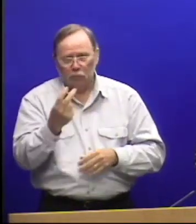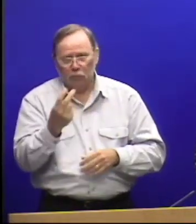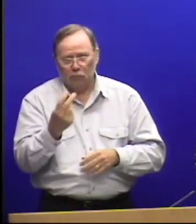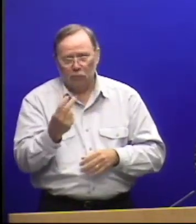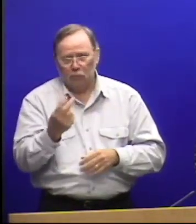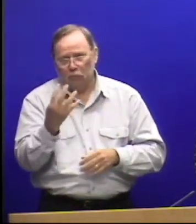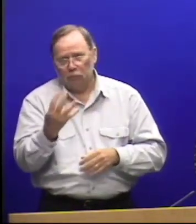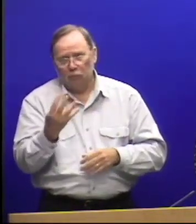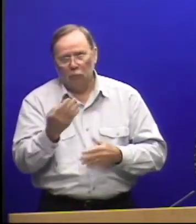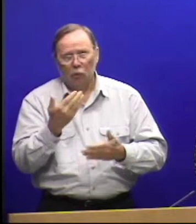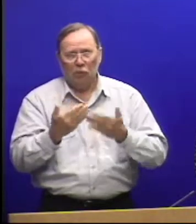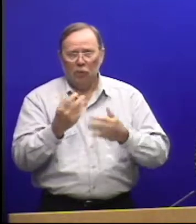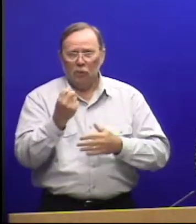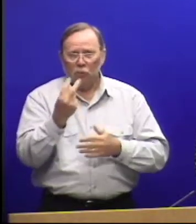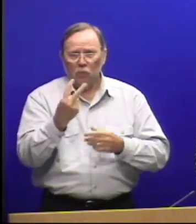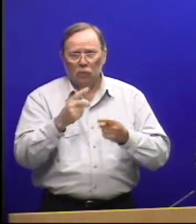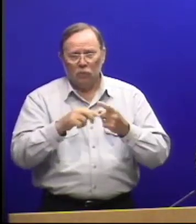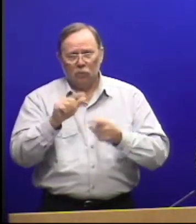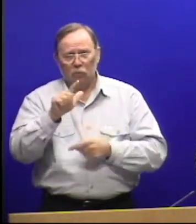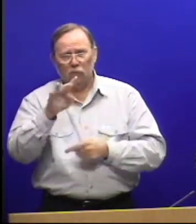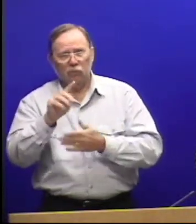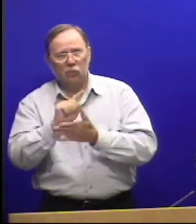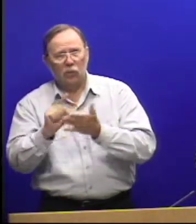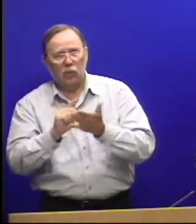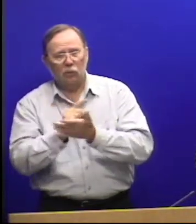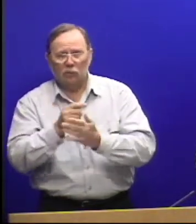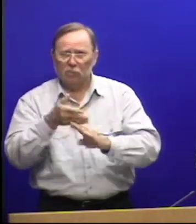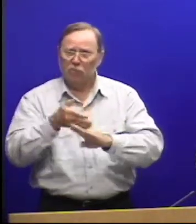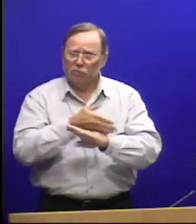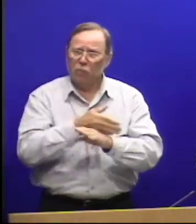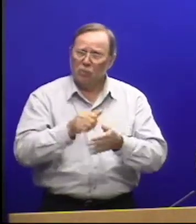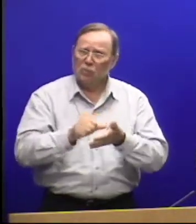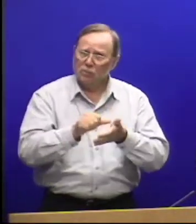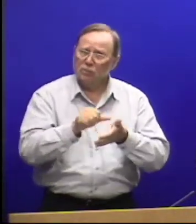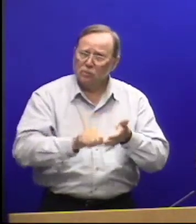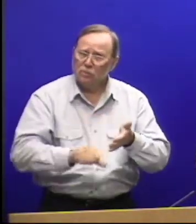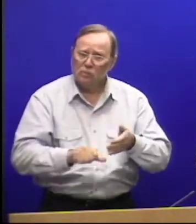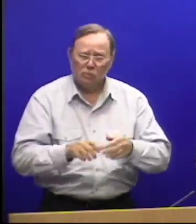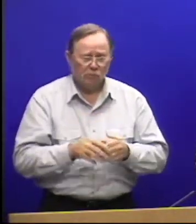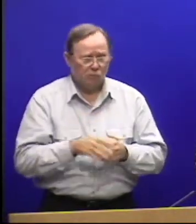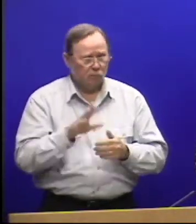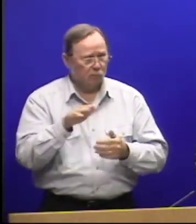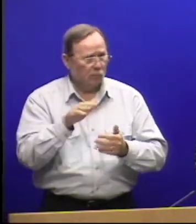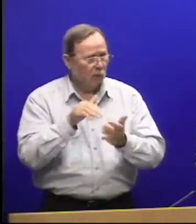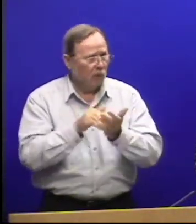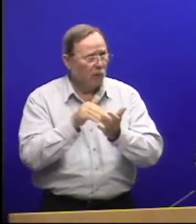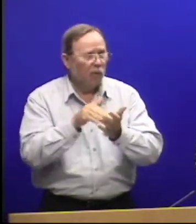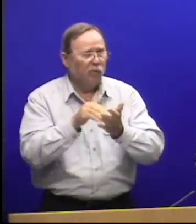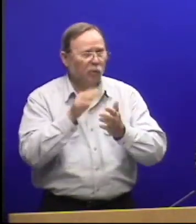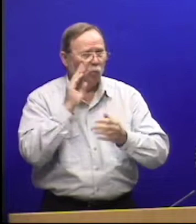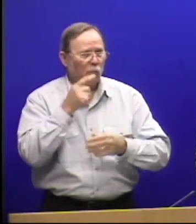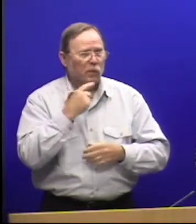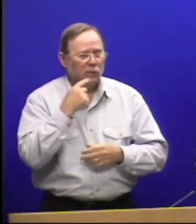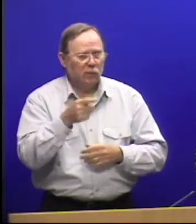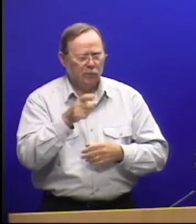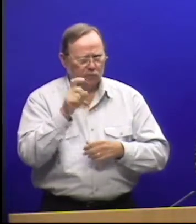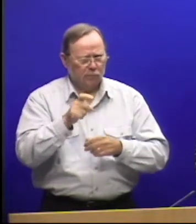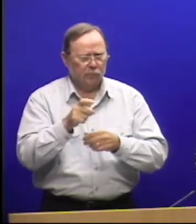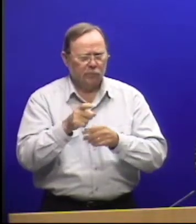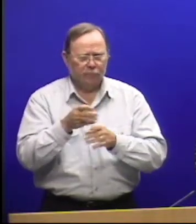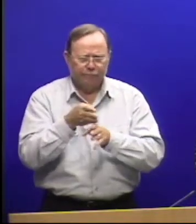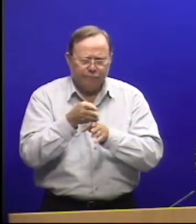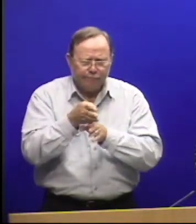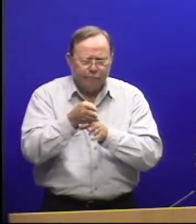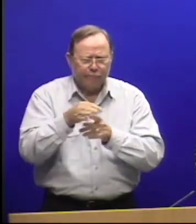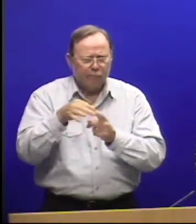possibly 12 or 24 hours before the procedure or the operation. Oftentimes, they'll tell you to be on a special diet